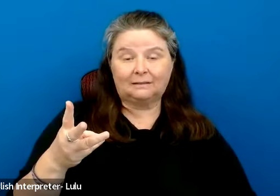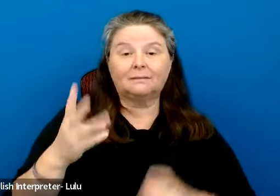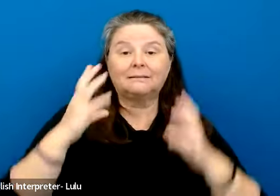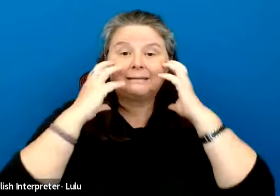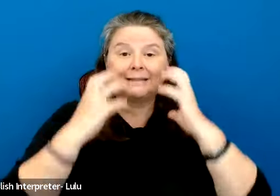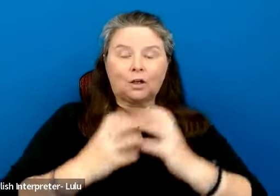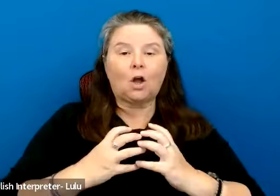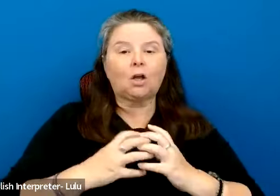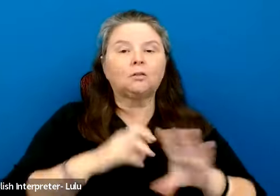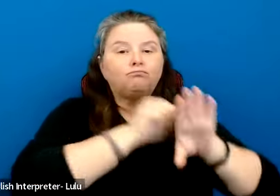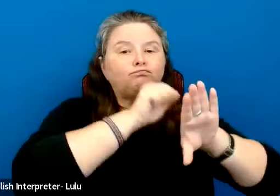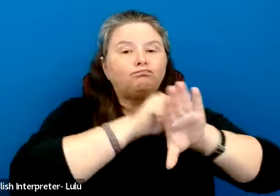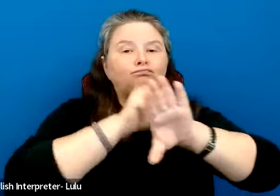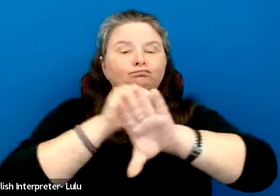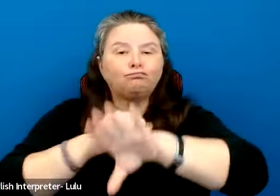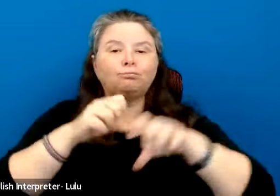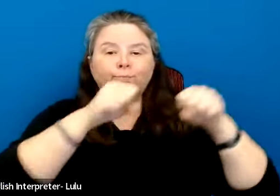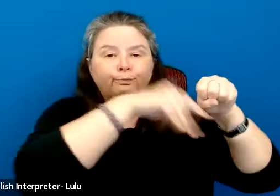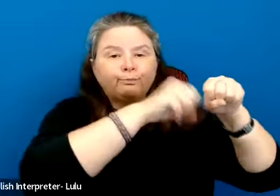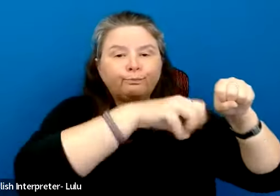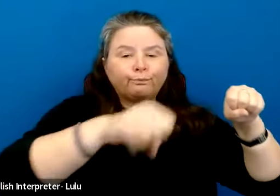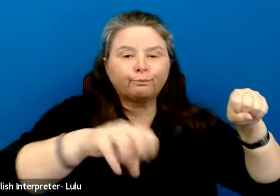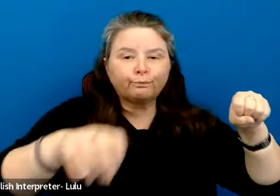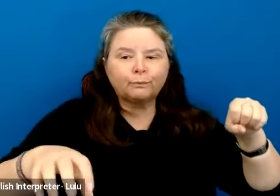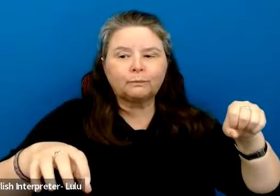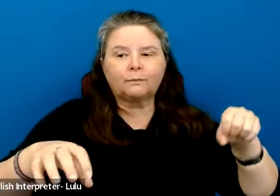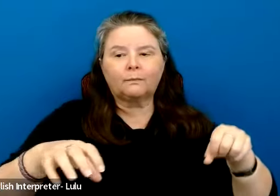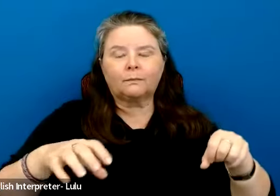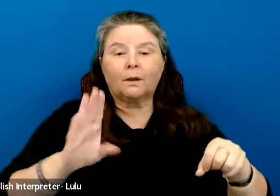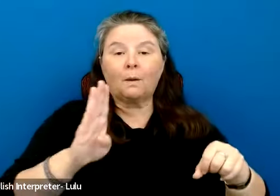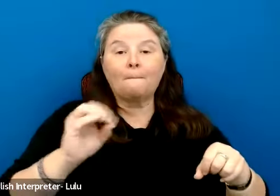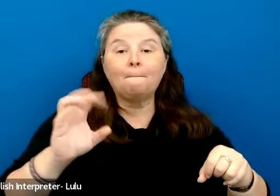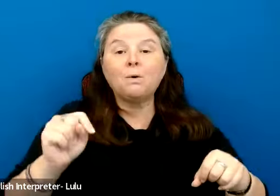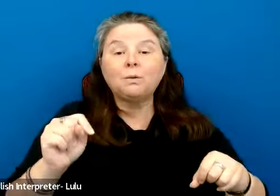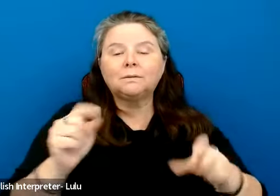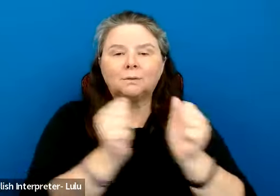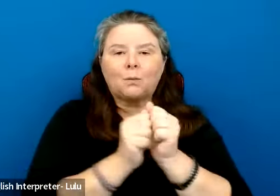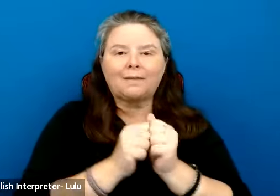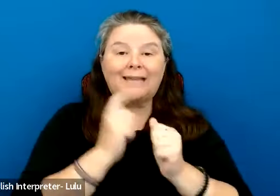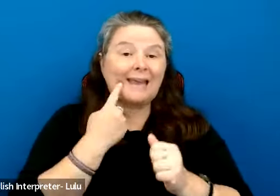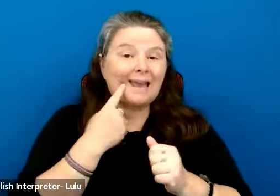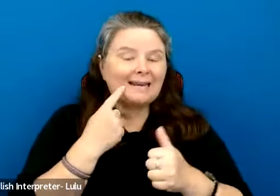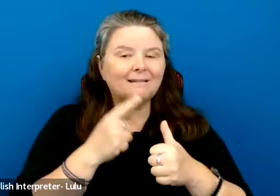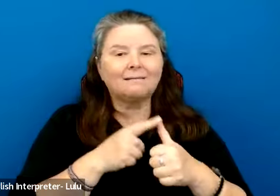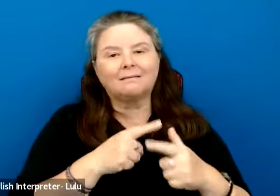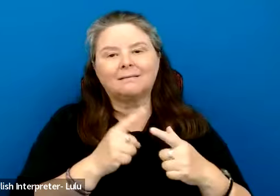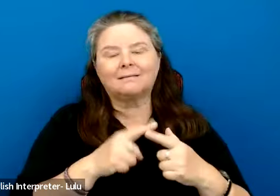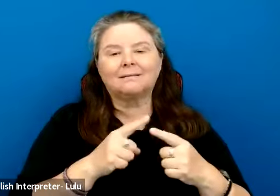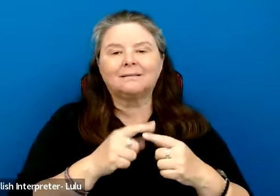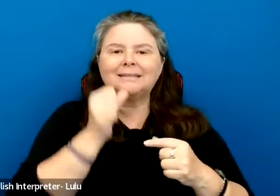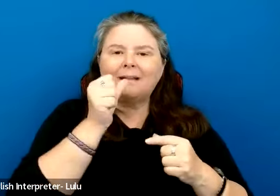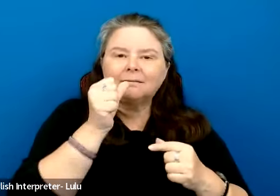goes from door to door and fills the boot with some candy, some